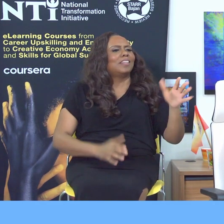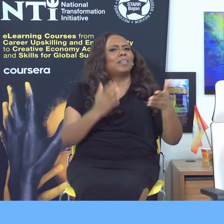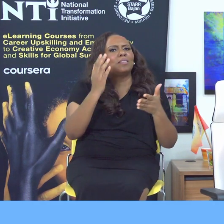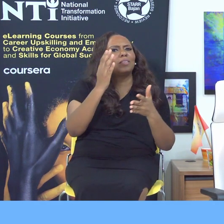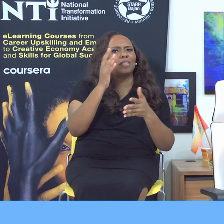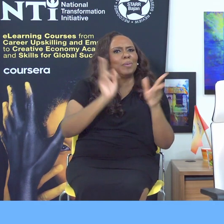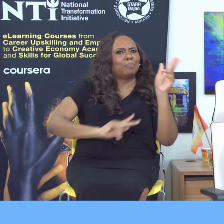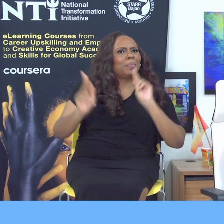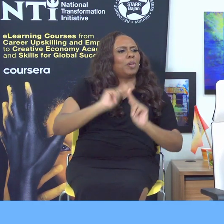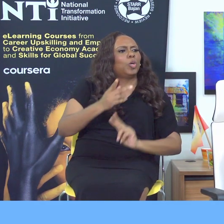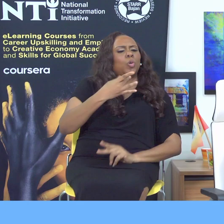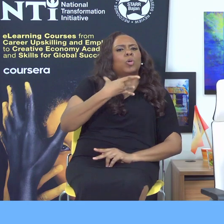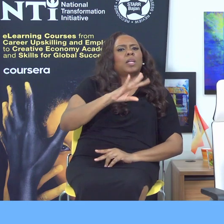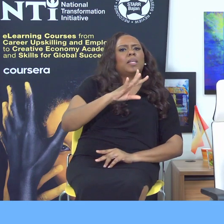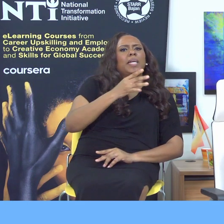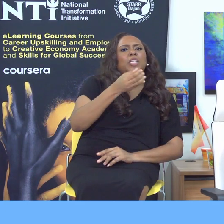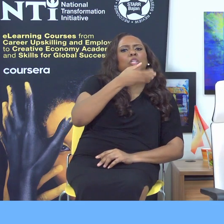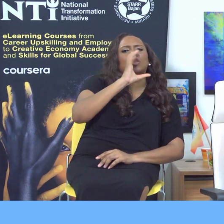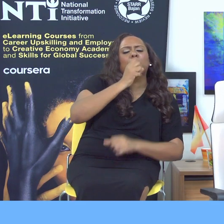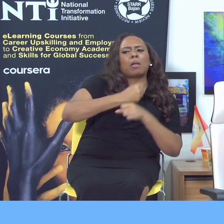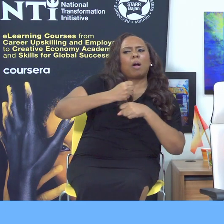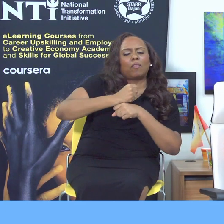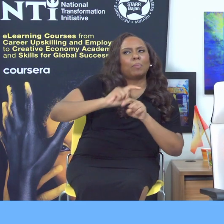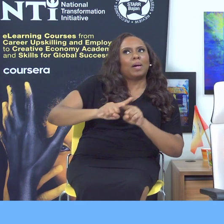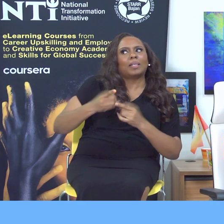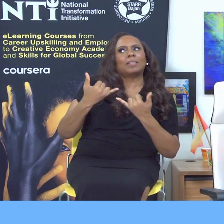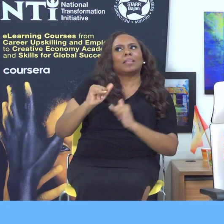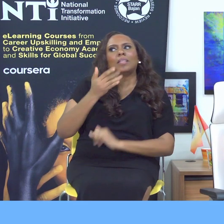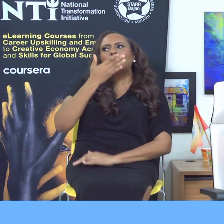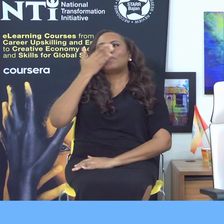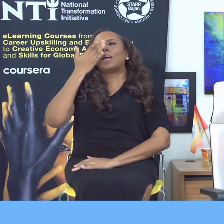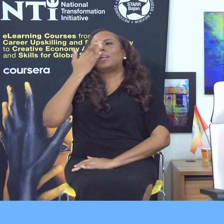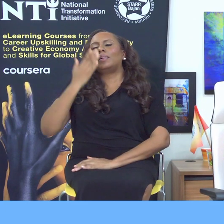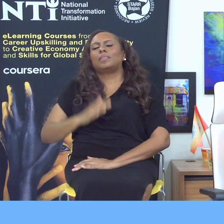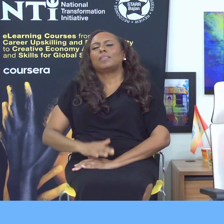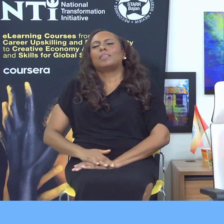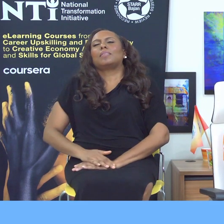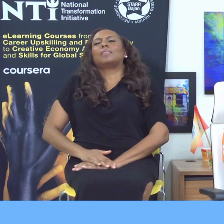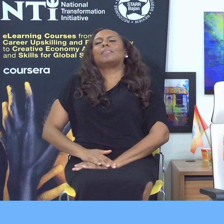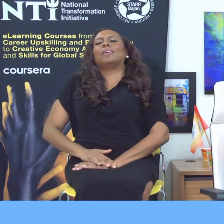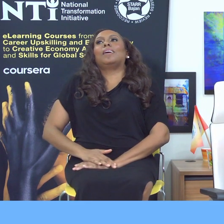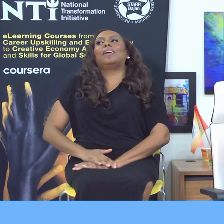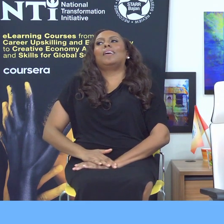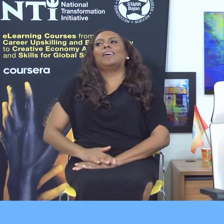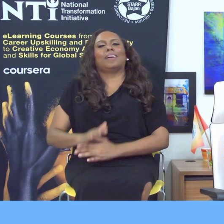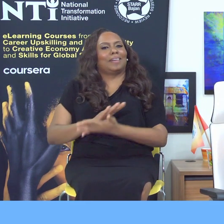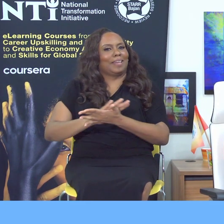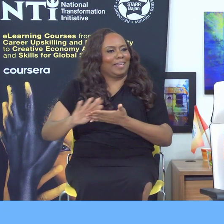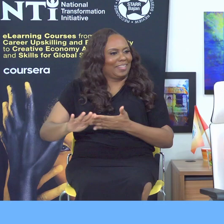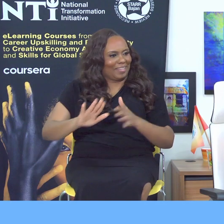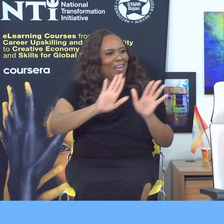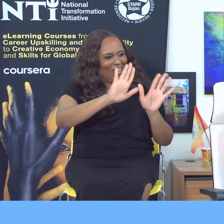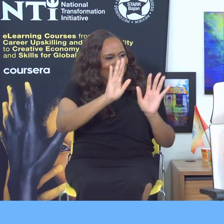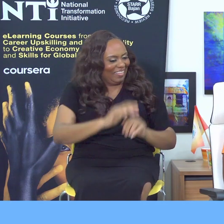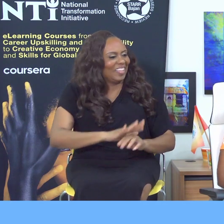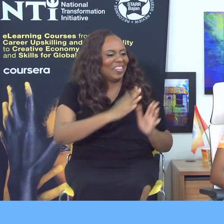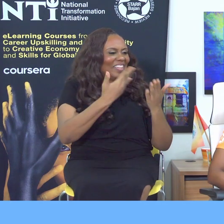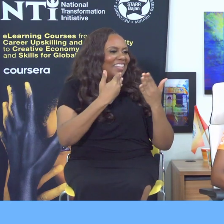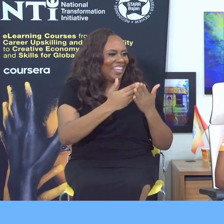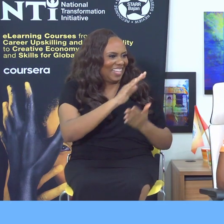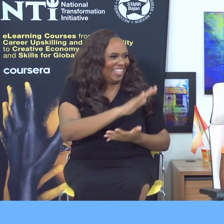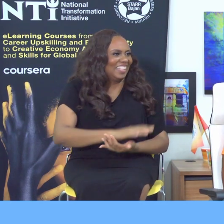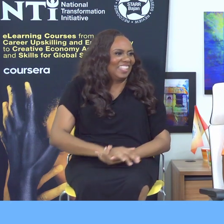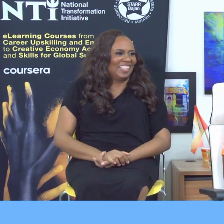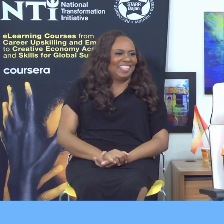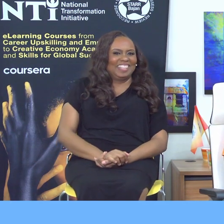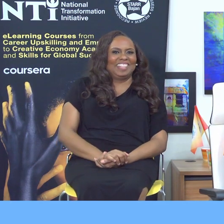of coffee like the smell of coffee. Anyway, we'll get back to that, Soraya. Thanks for sharing.